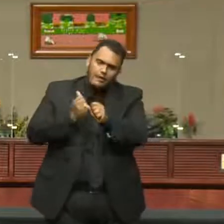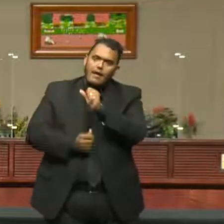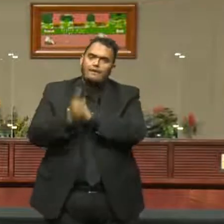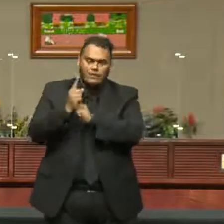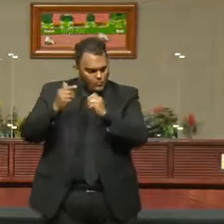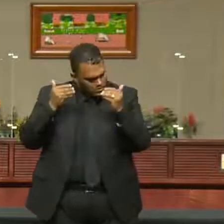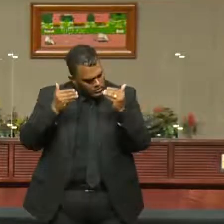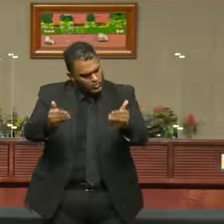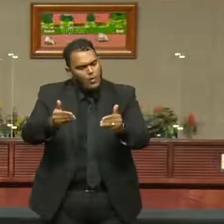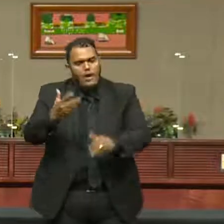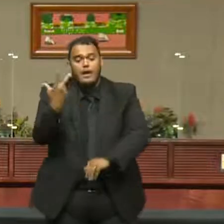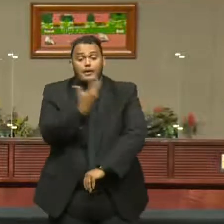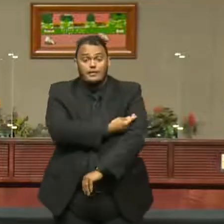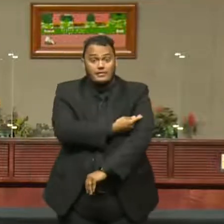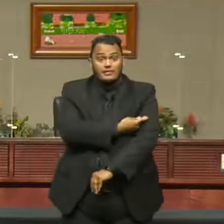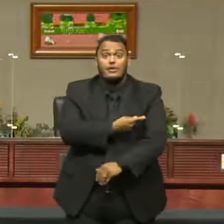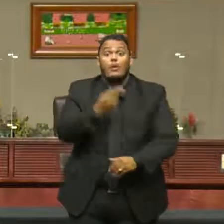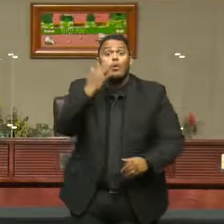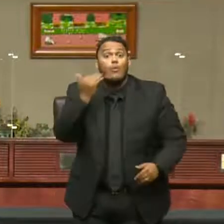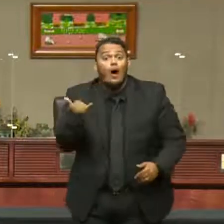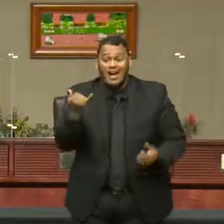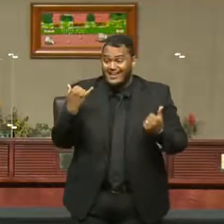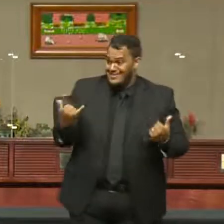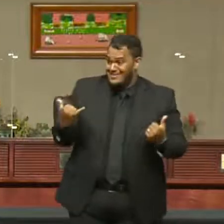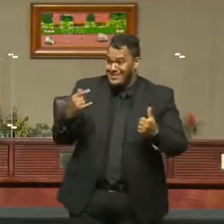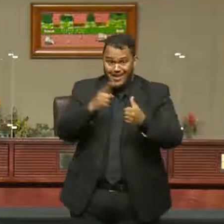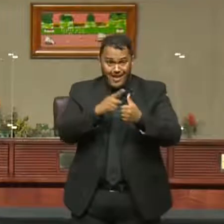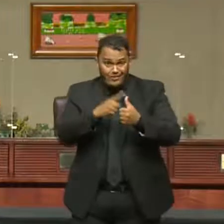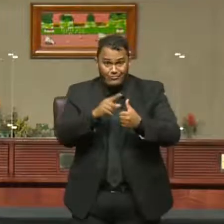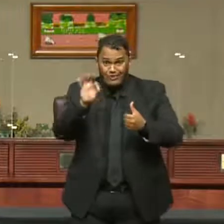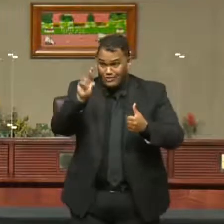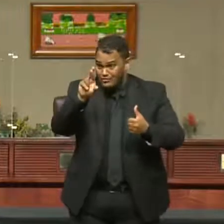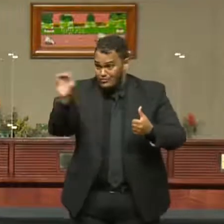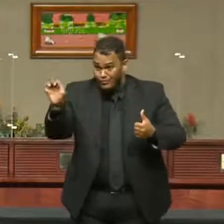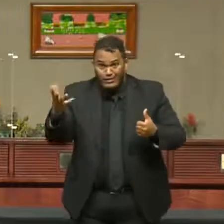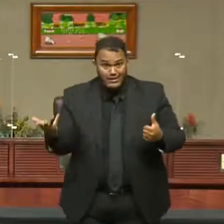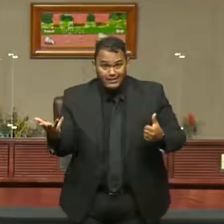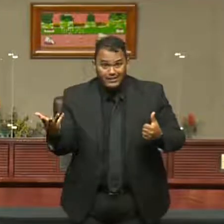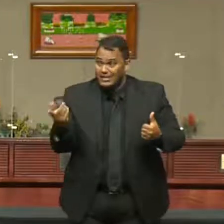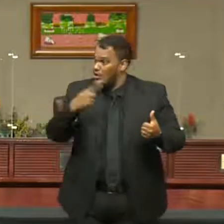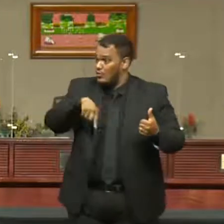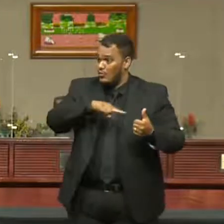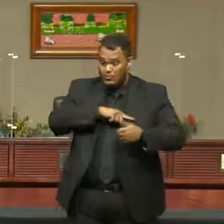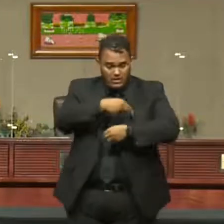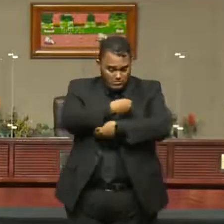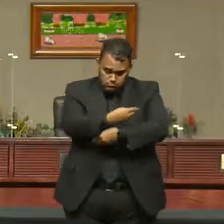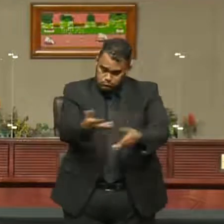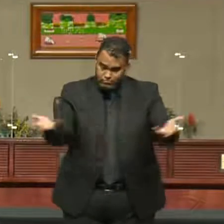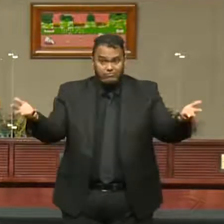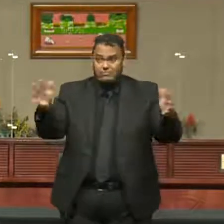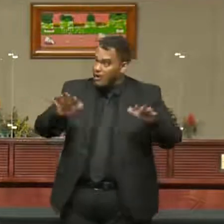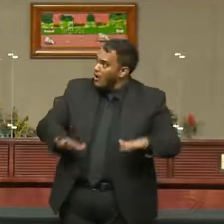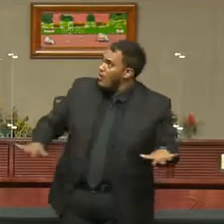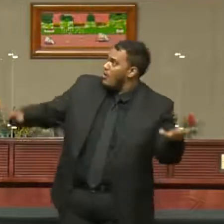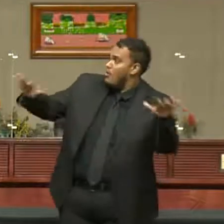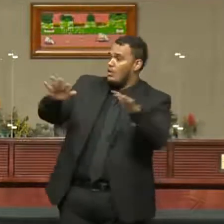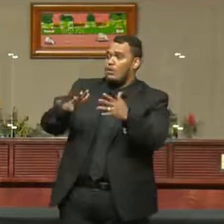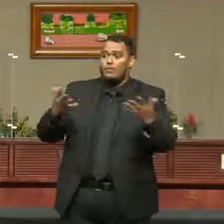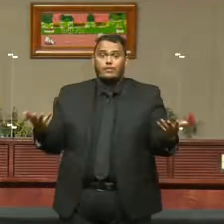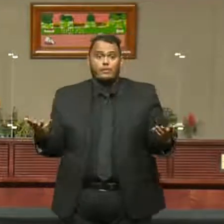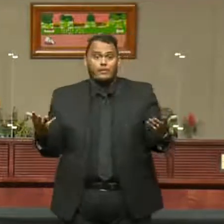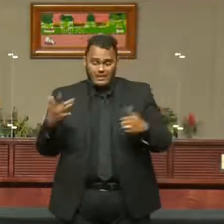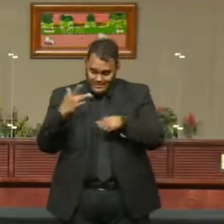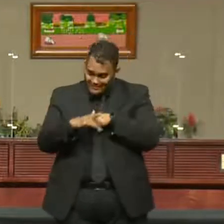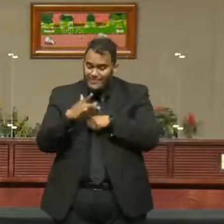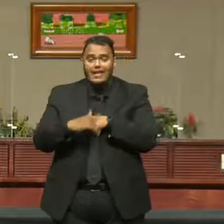because first it's free, second is plenty, it's everywhere. So we will see what happens. But again, in a lot of things with regard